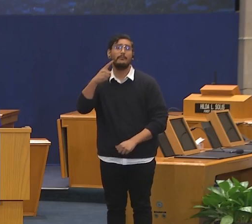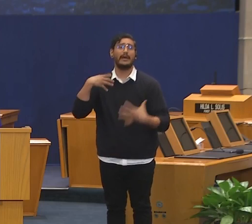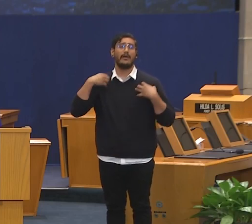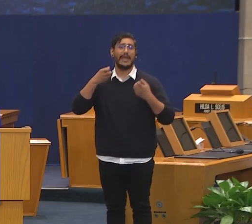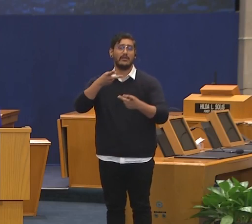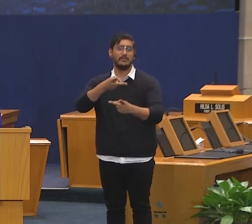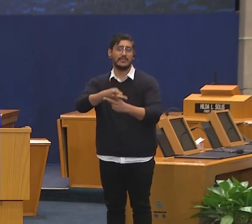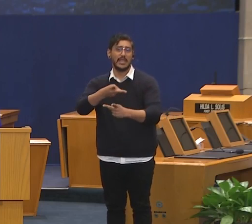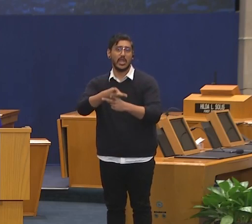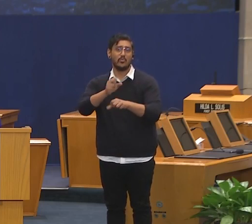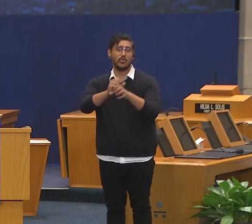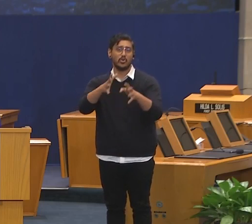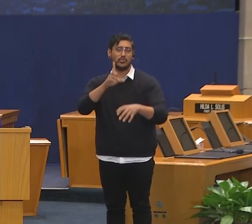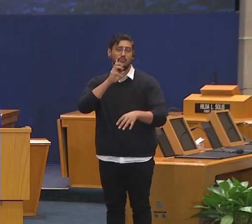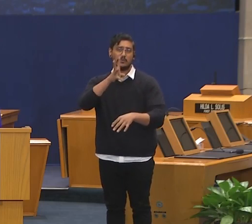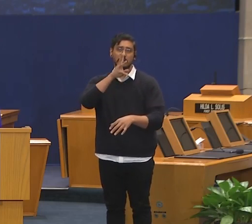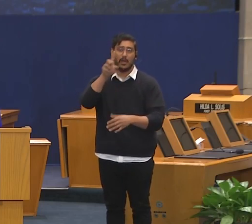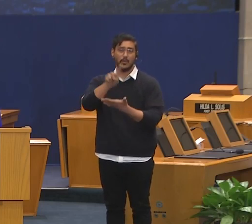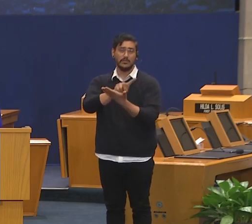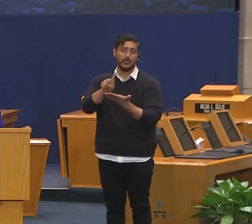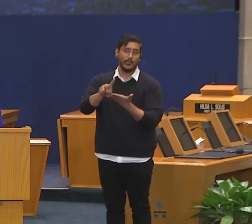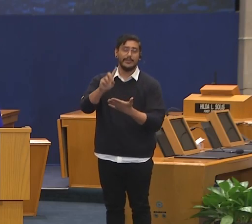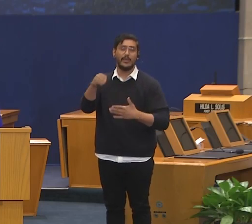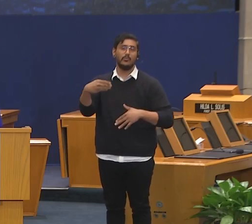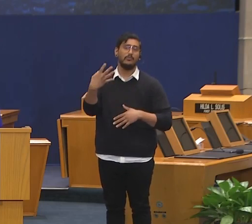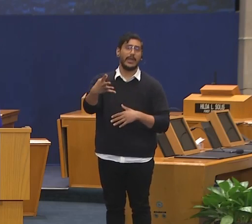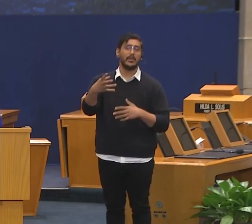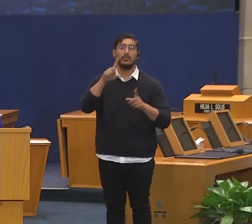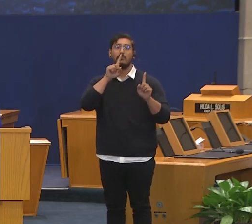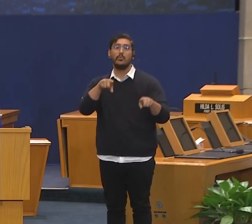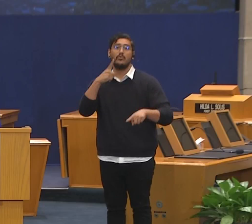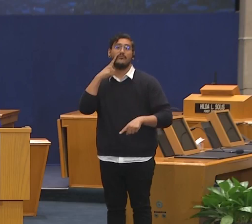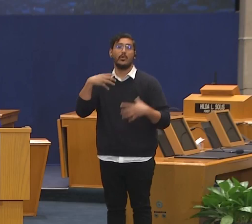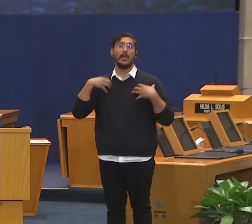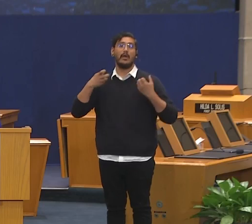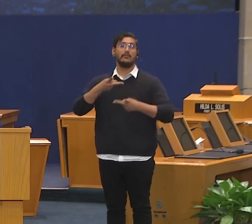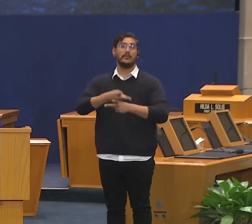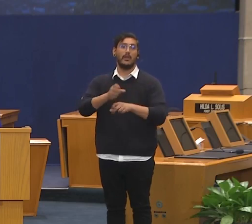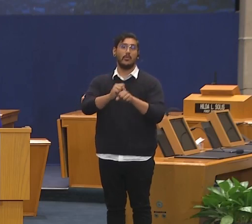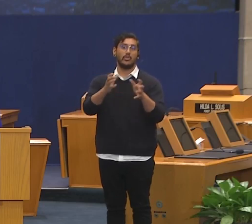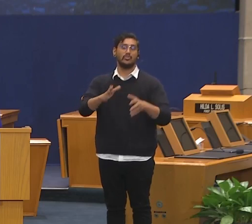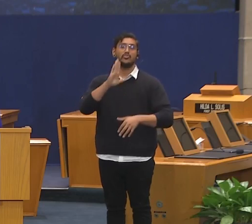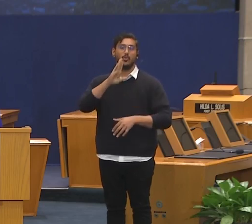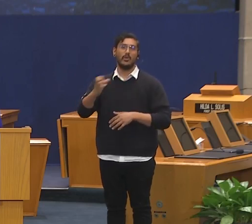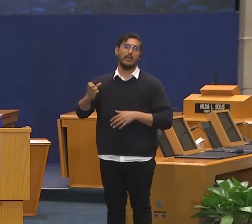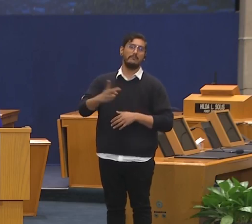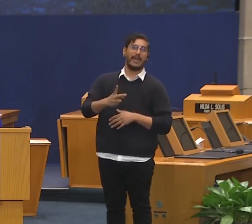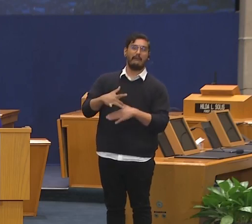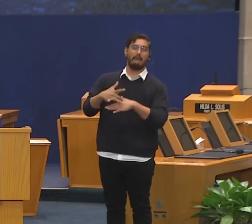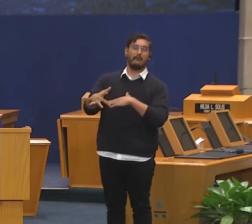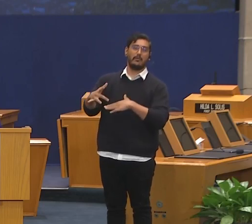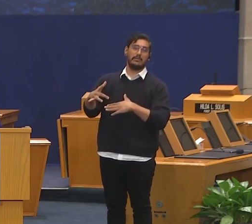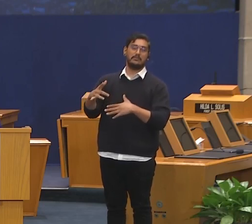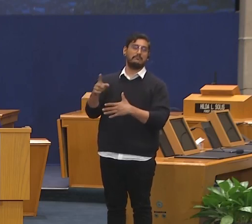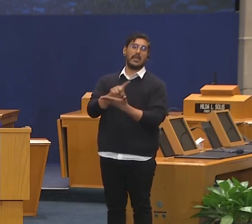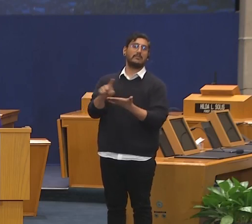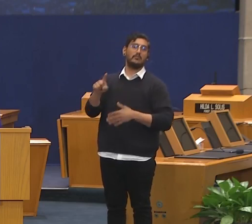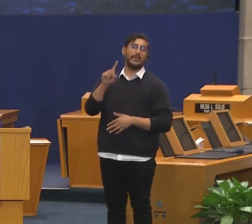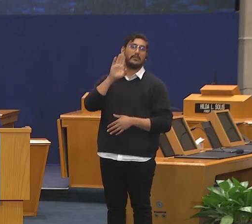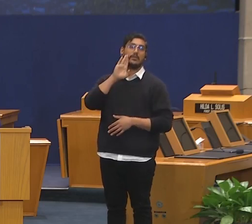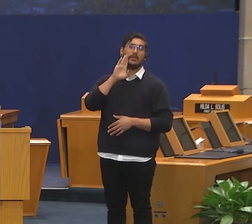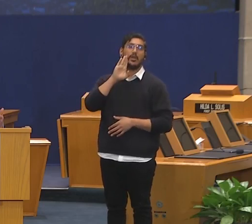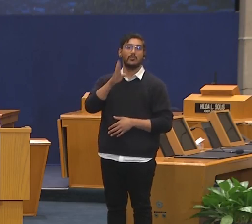We're going to be talking once a week and issuing a weekly report on healthcare workers. So we'll come back in early next week and